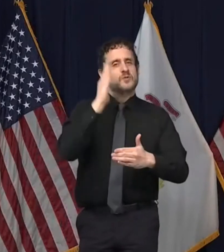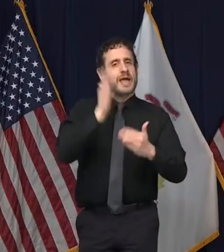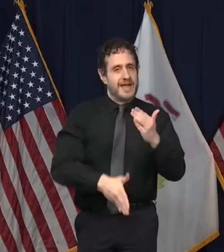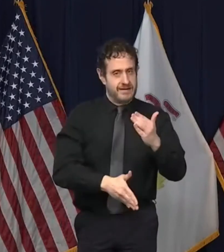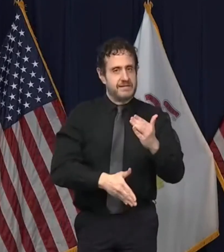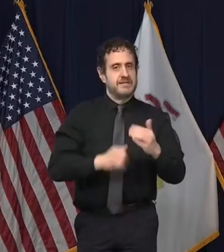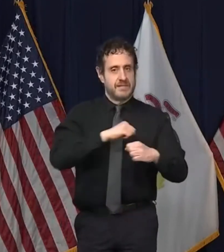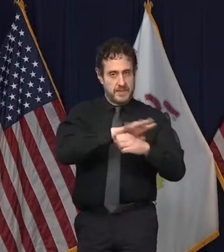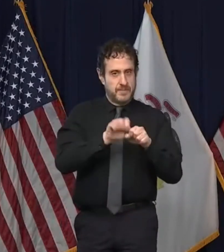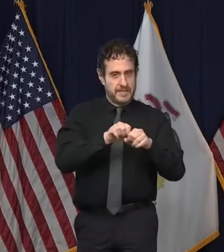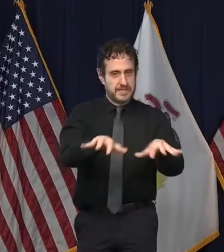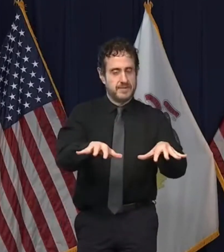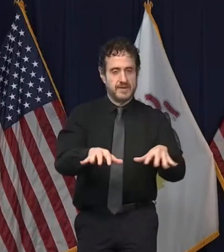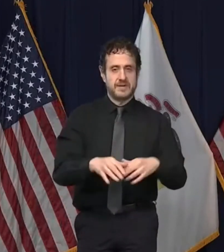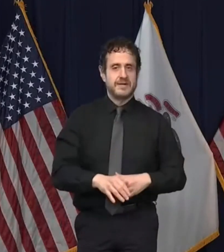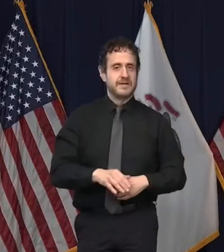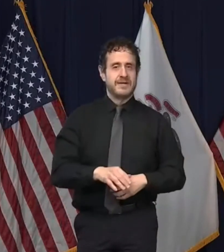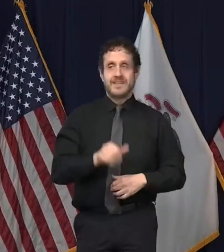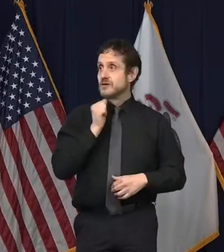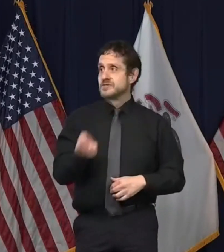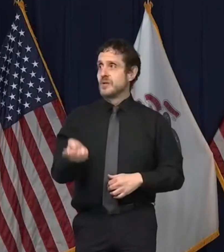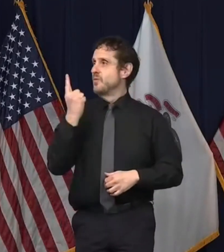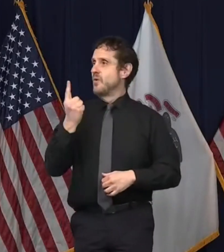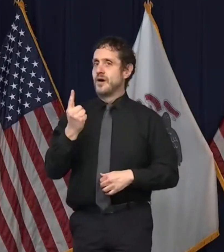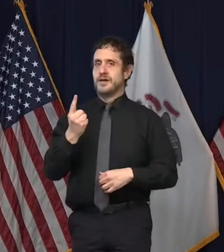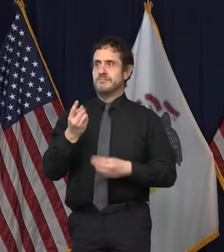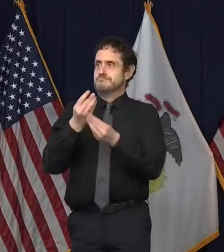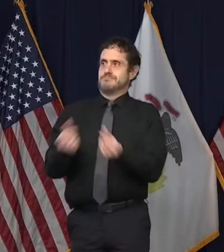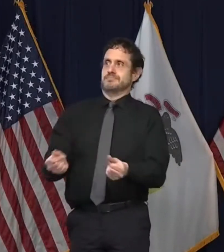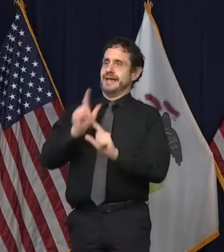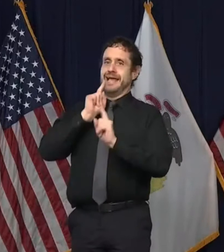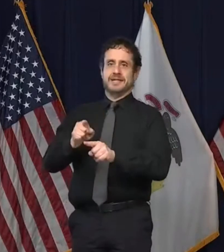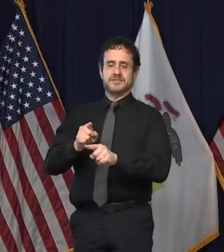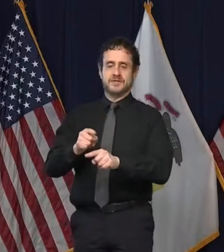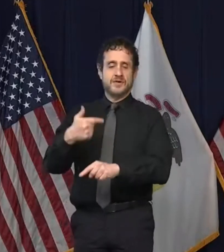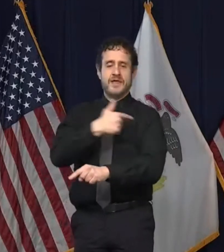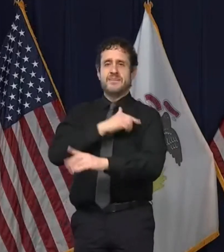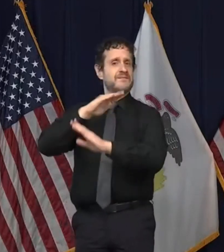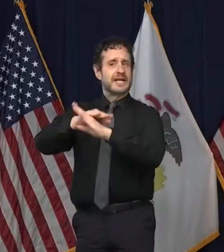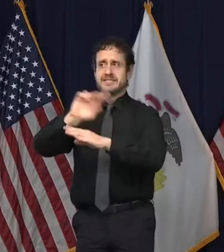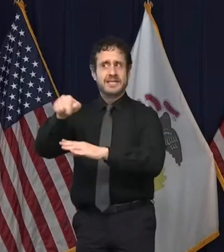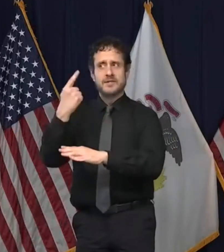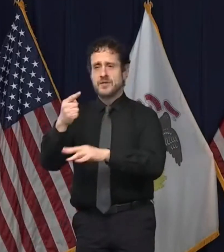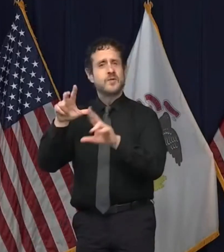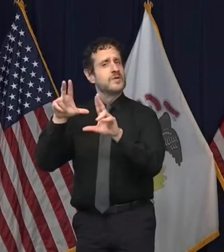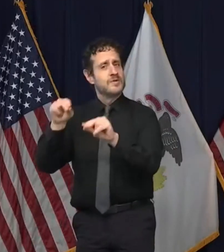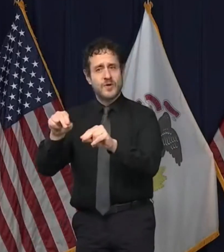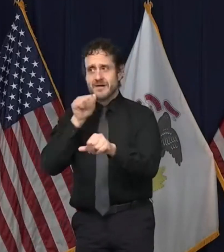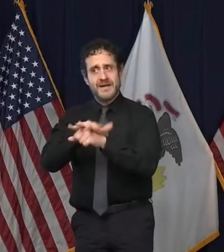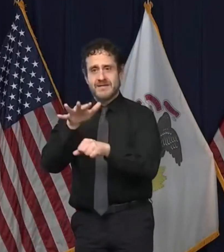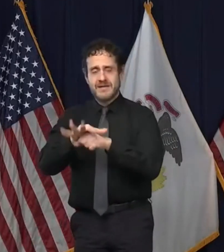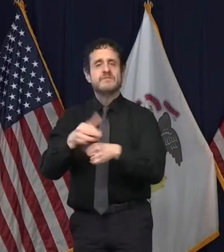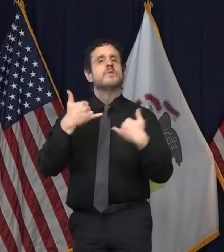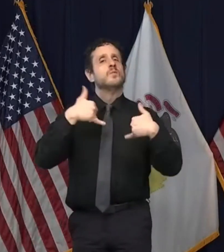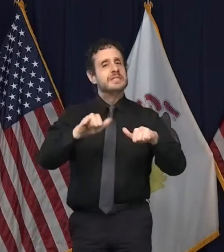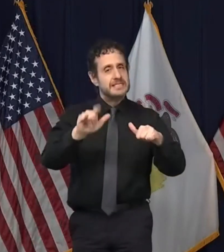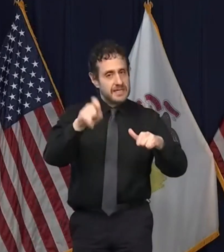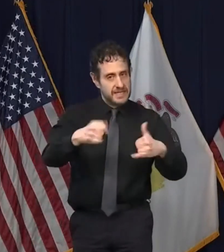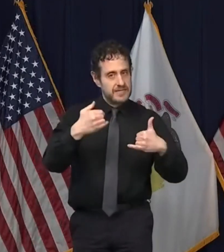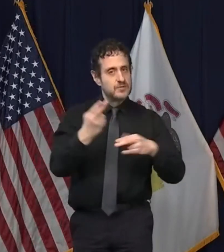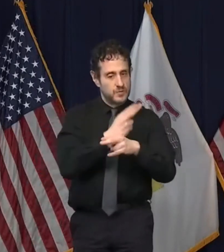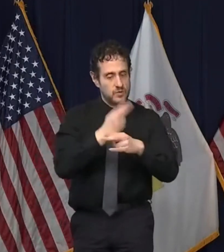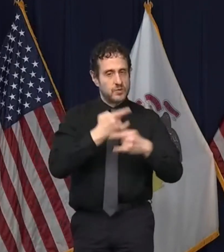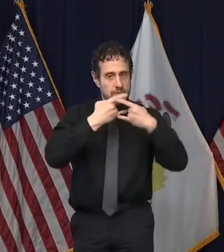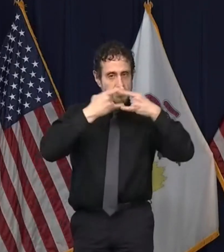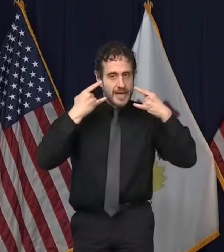one-off solution. Even vaccine alone is not going to do it. We still are going to need to wear our masks. We still are going to